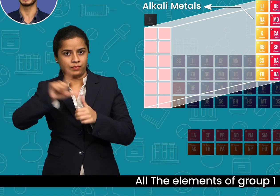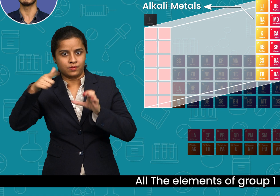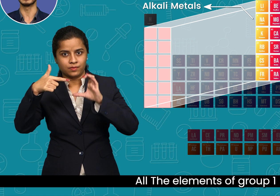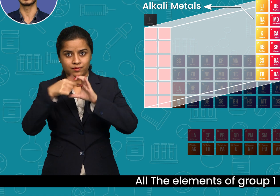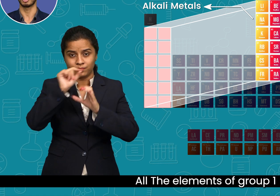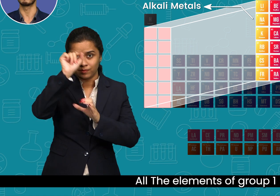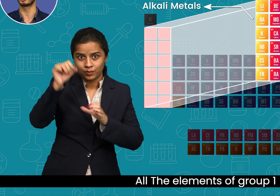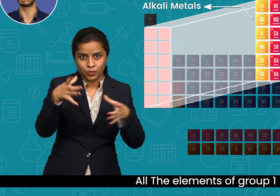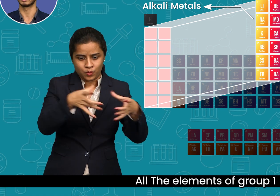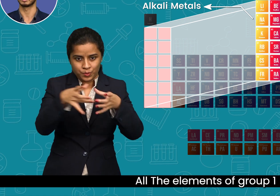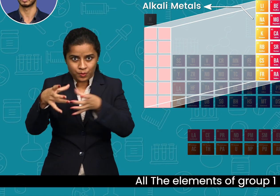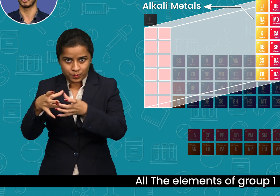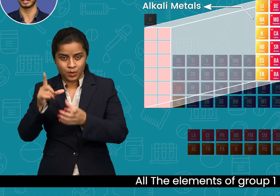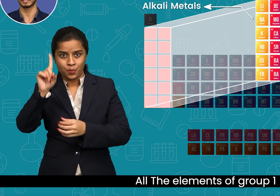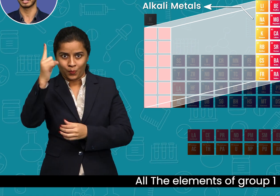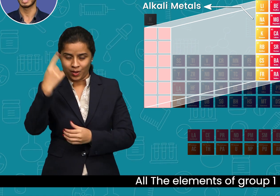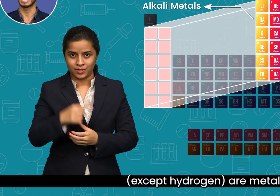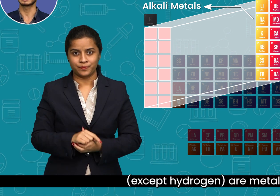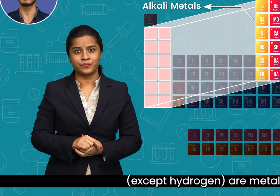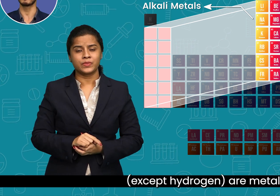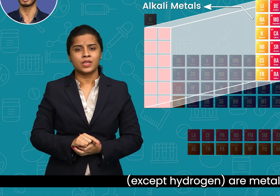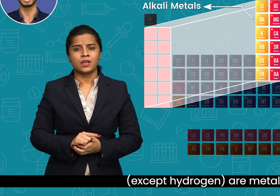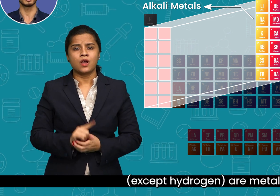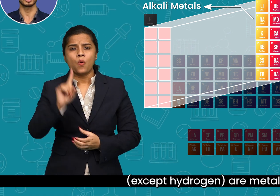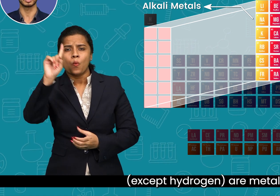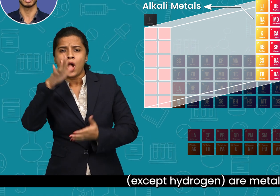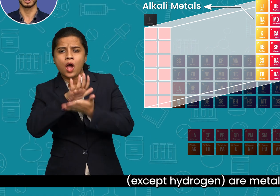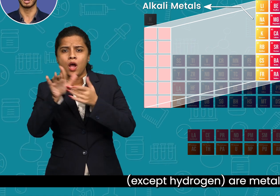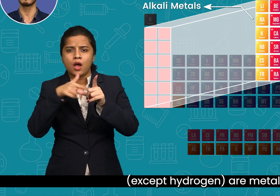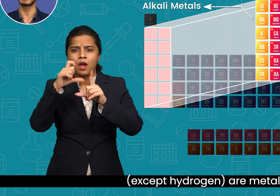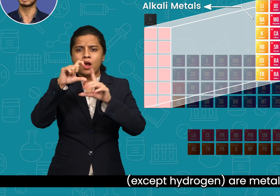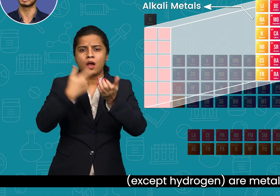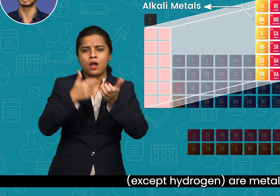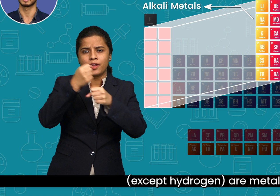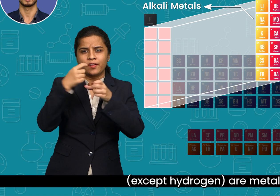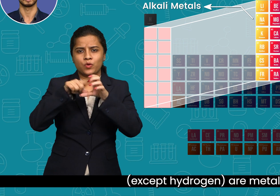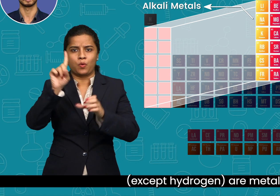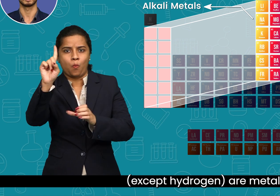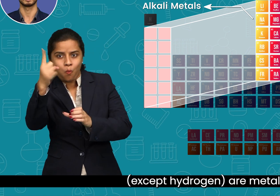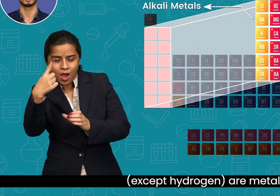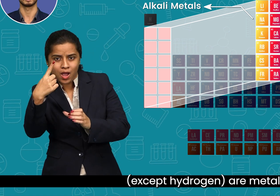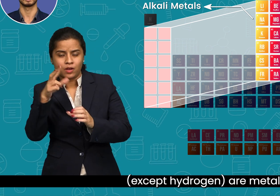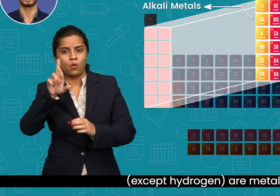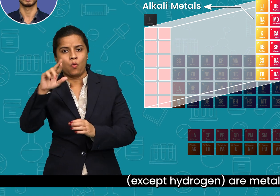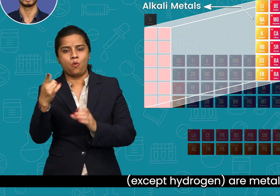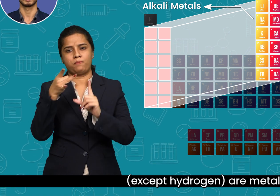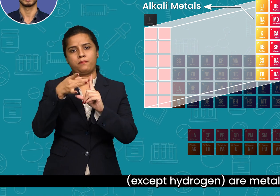All the elements of group 1 except for hydrogen are metals.